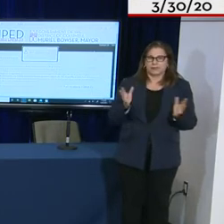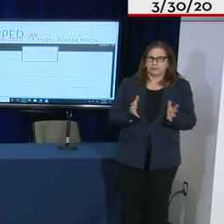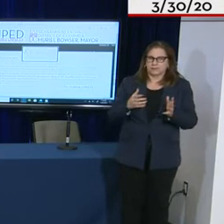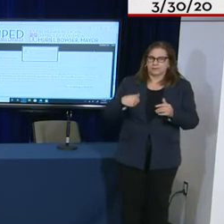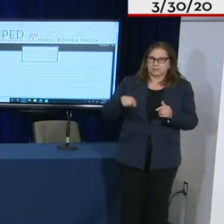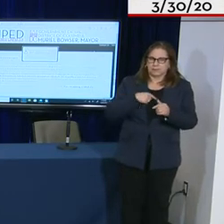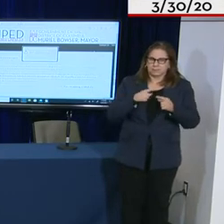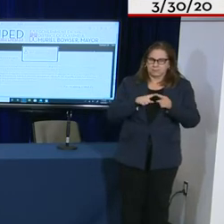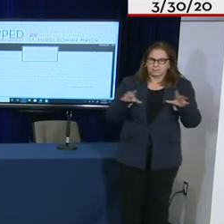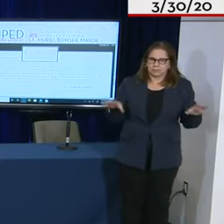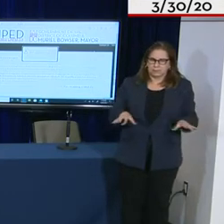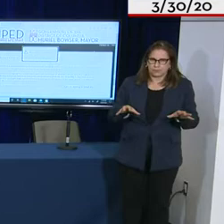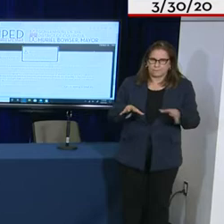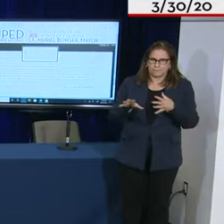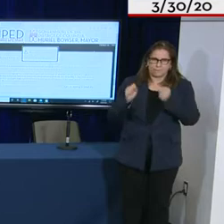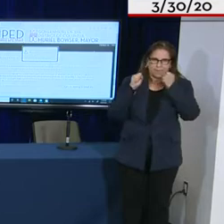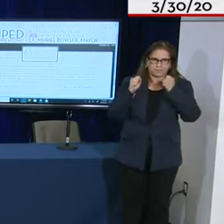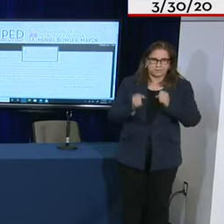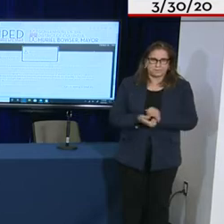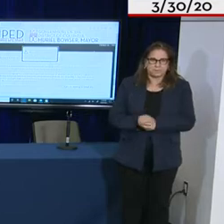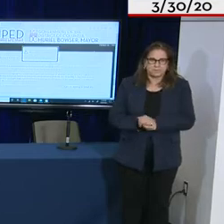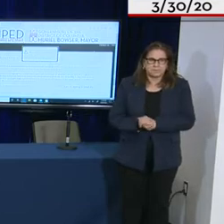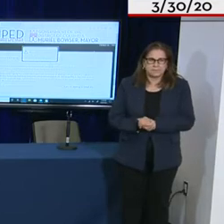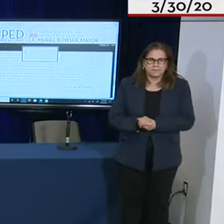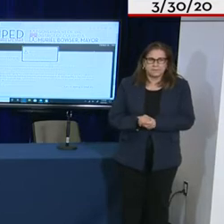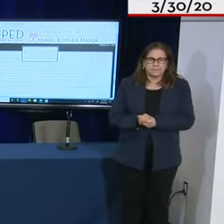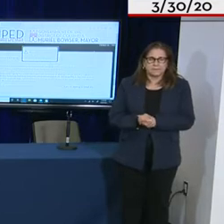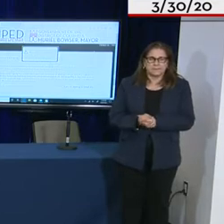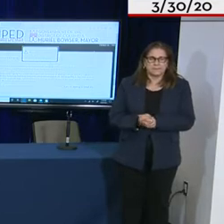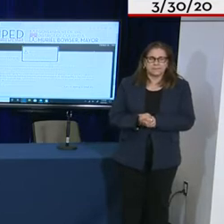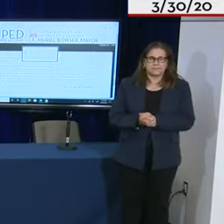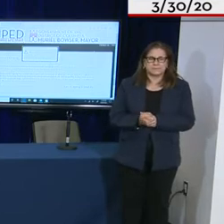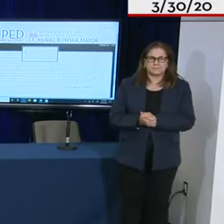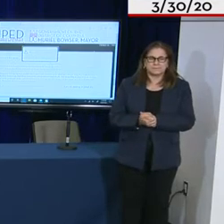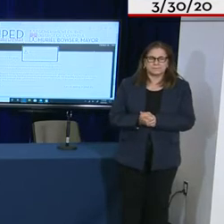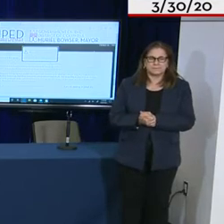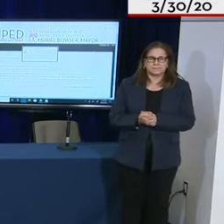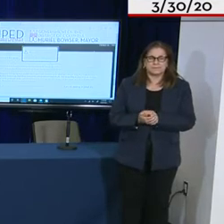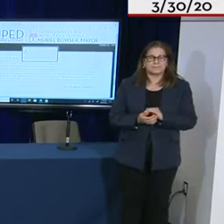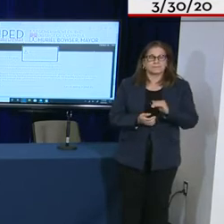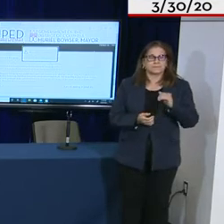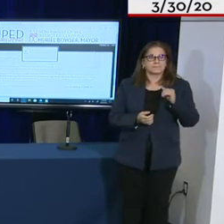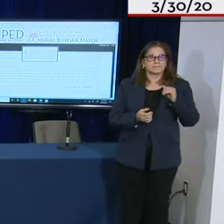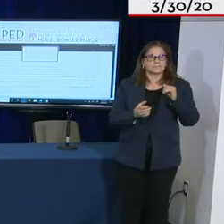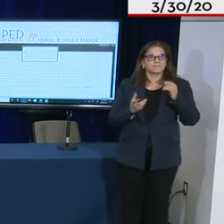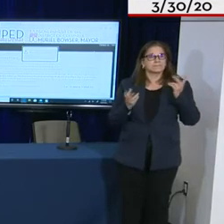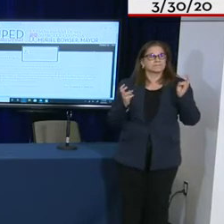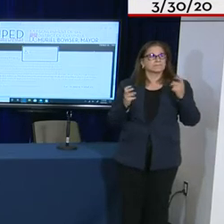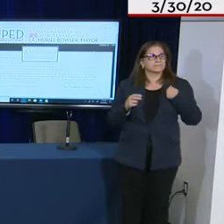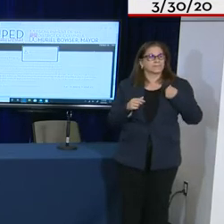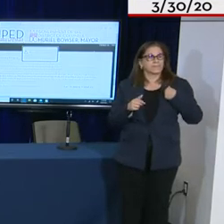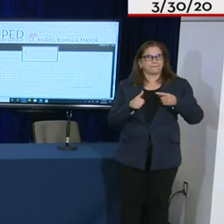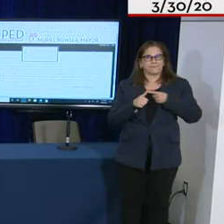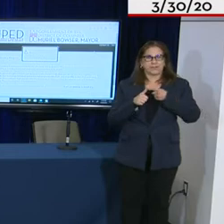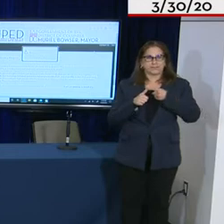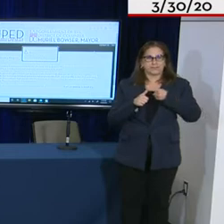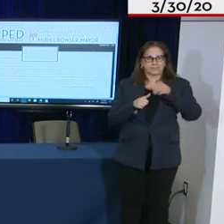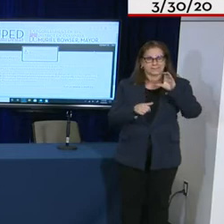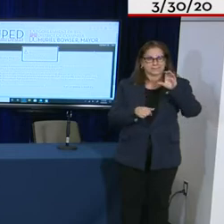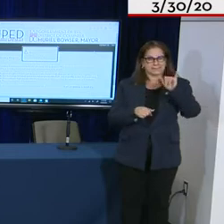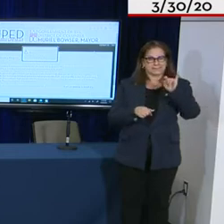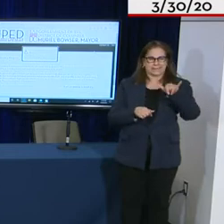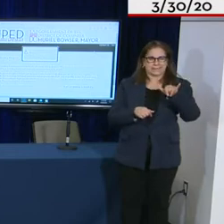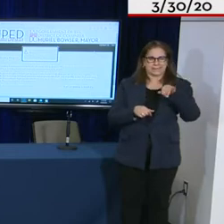everybody on the phone call knows, that we were the first city in the region to ask for and receive access